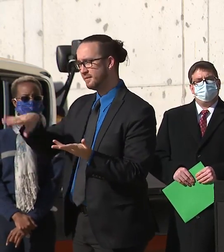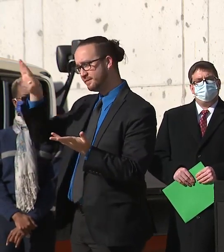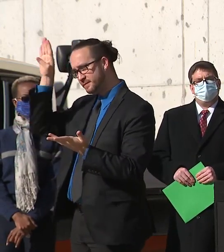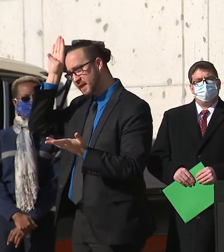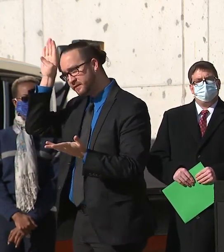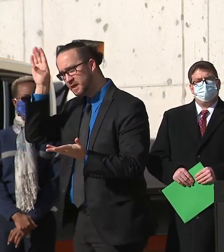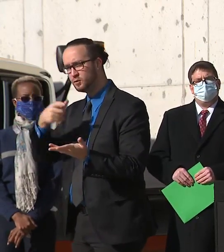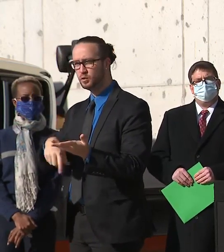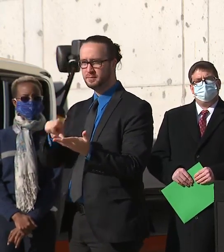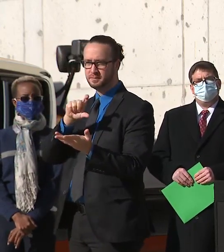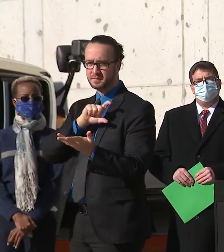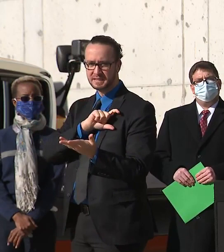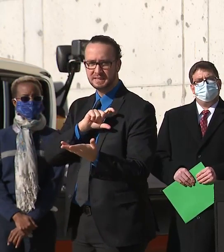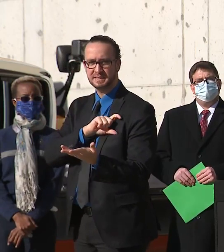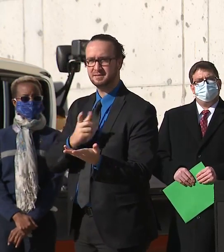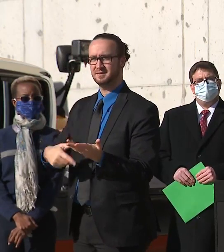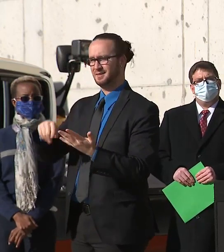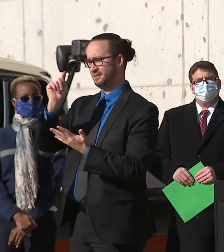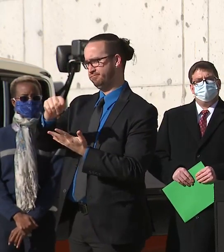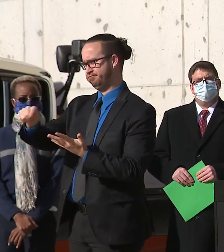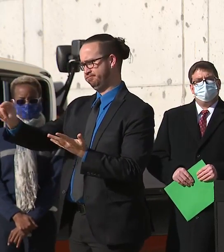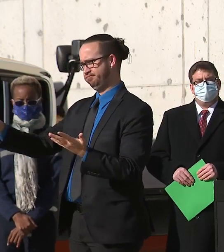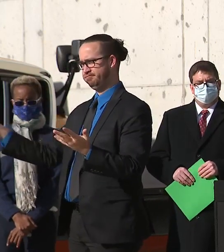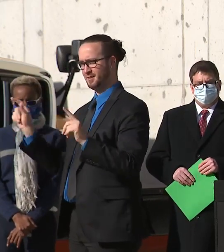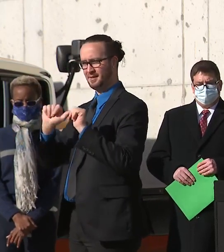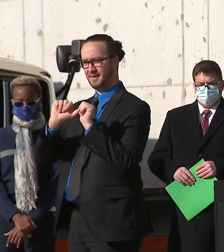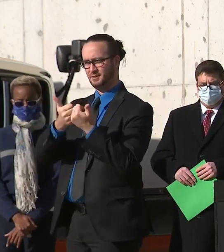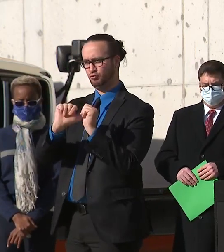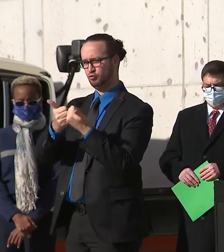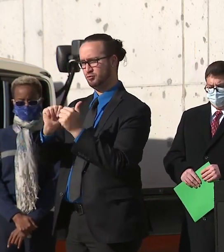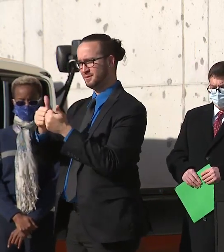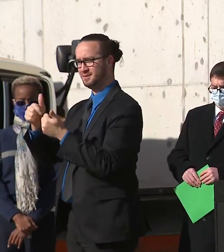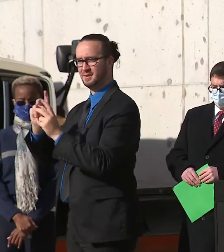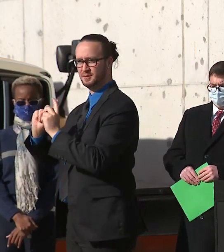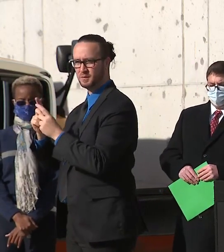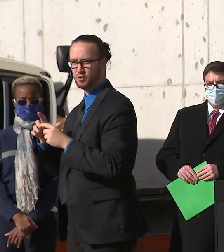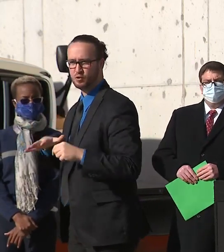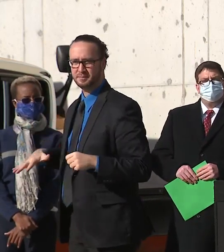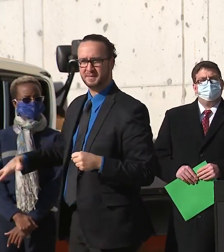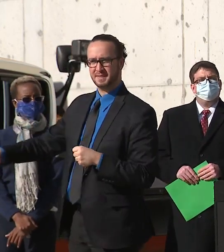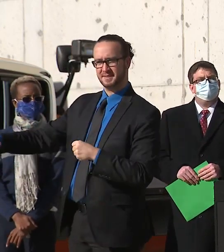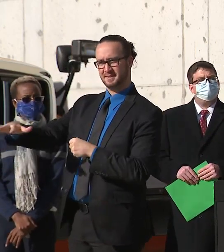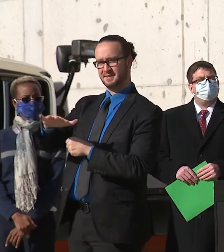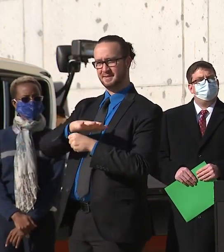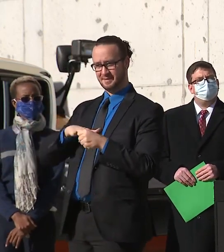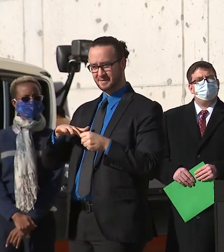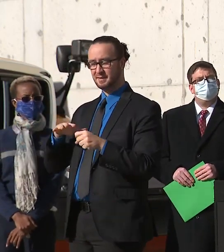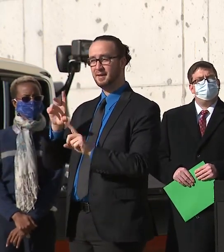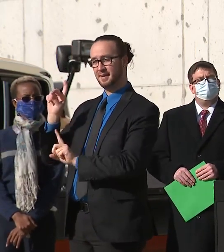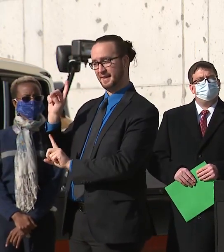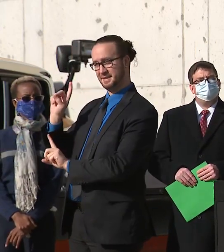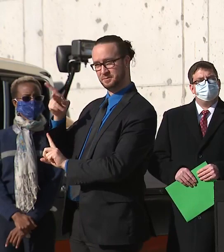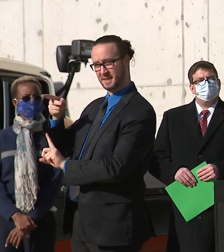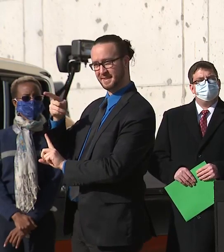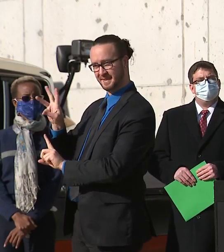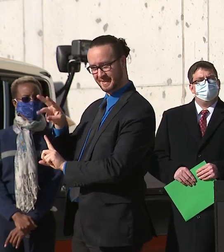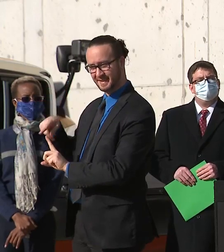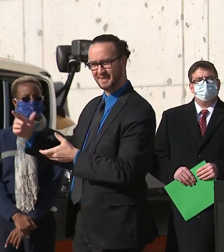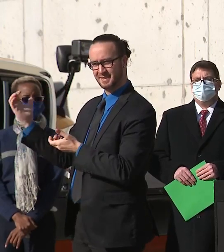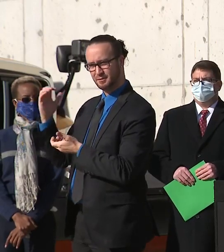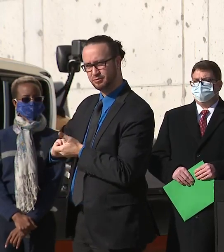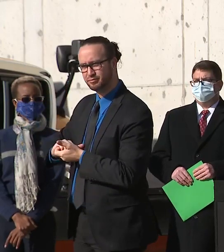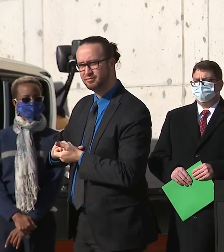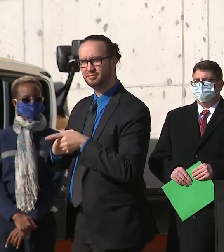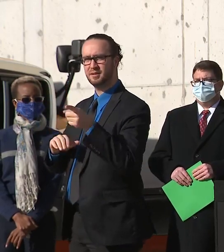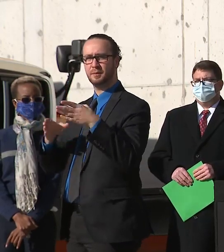effort. The Department of Transportation, along with the Departments of Public Works, Recreation and Parks, and General Services have been working very hard